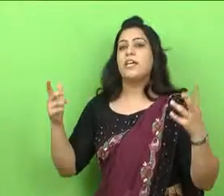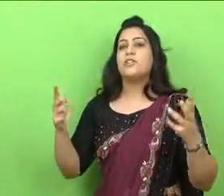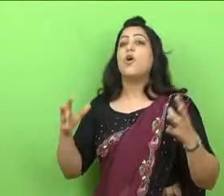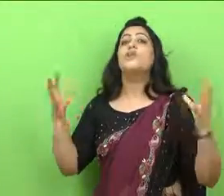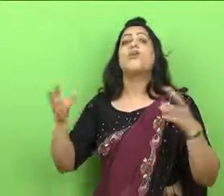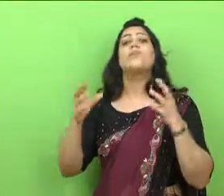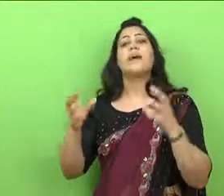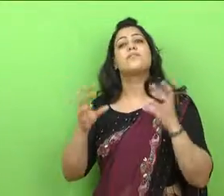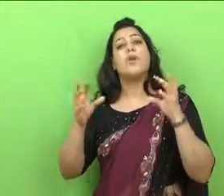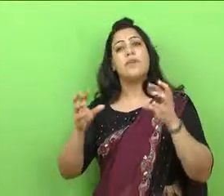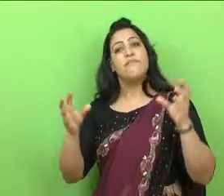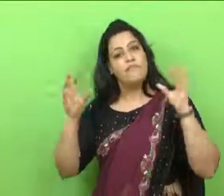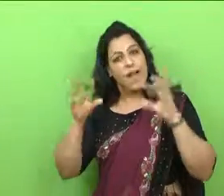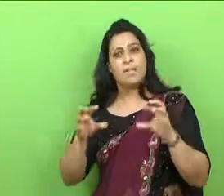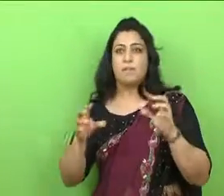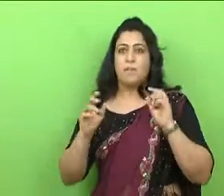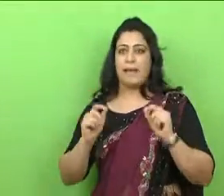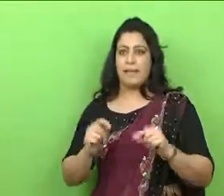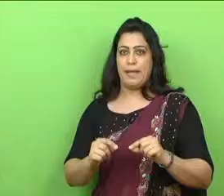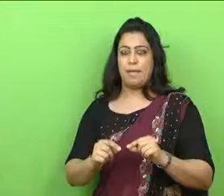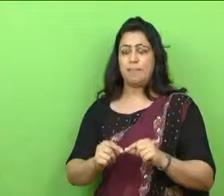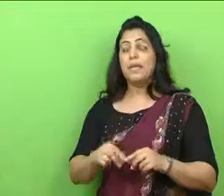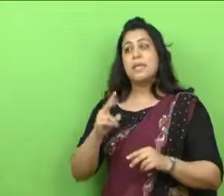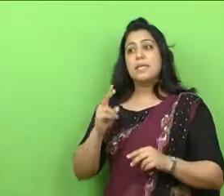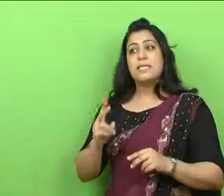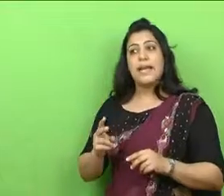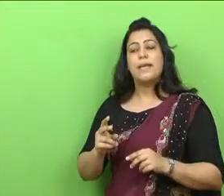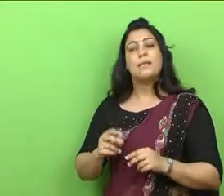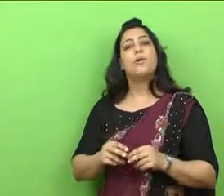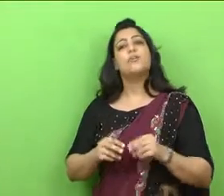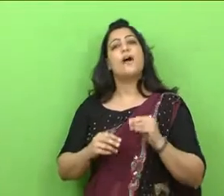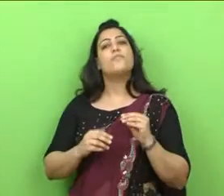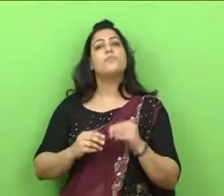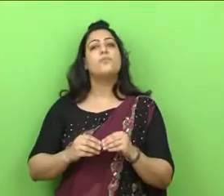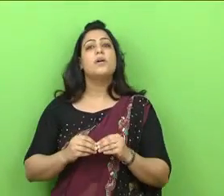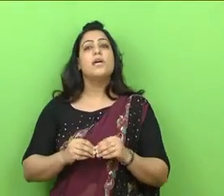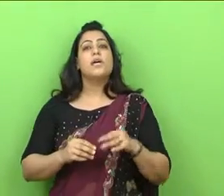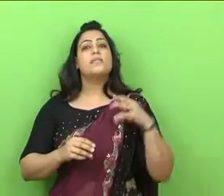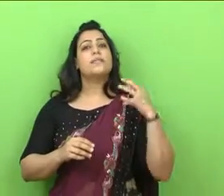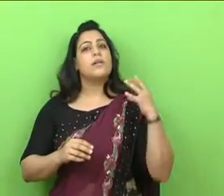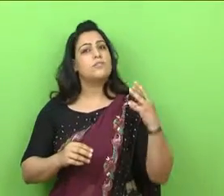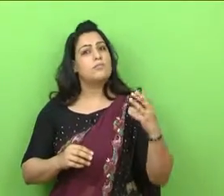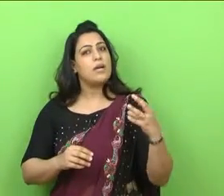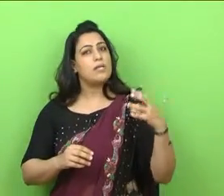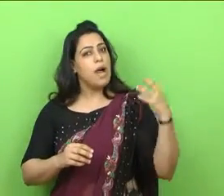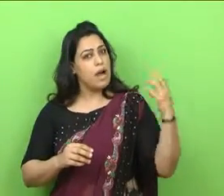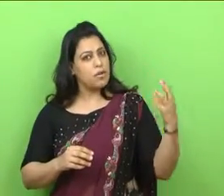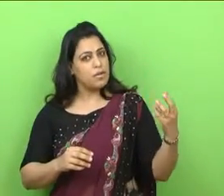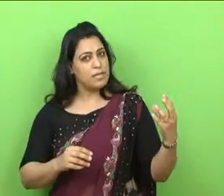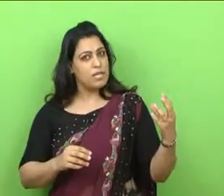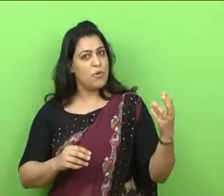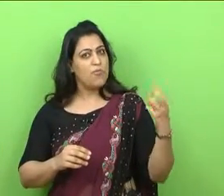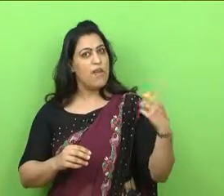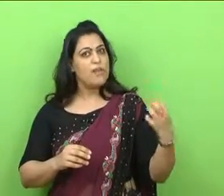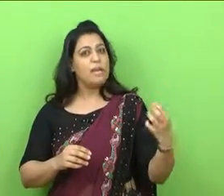imagination or do not have solid facts backing them. Second, what you have to do is construct arguments wherein